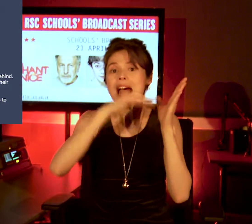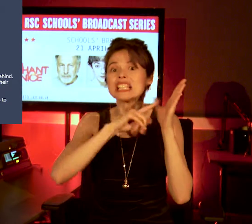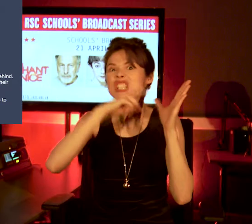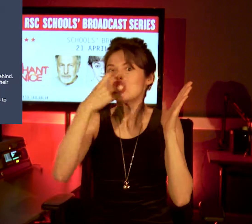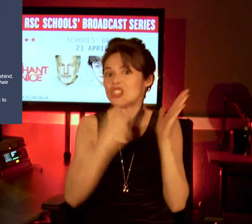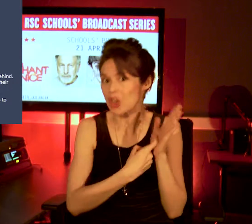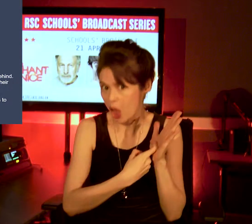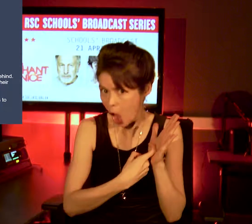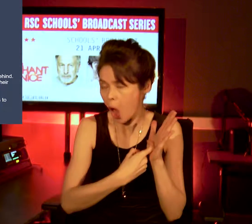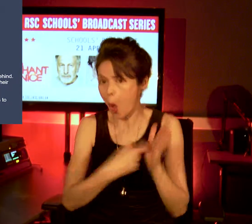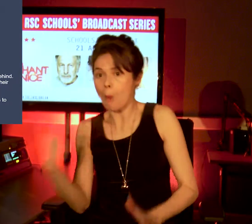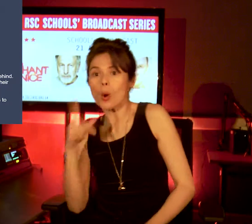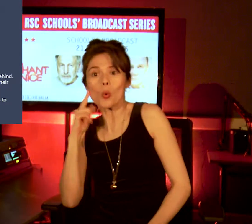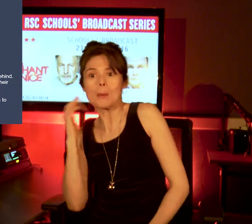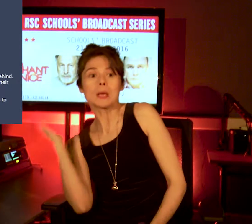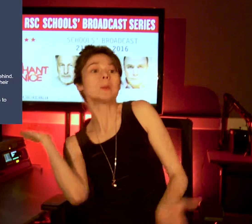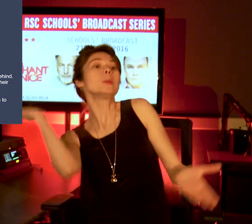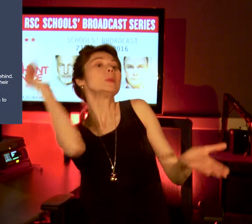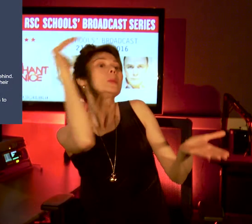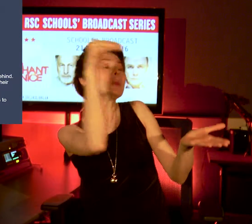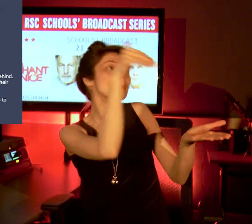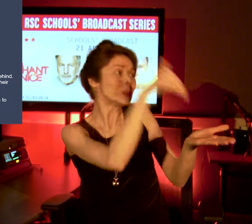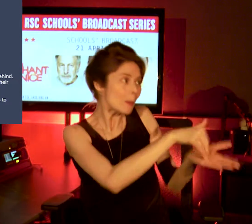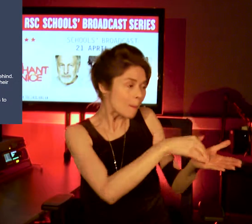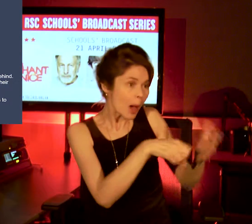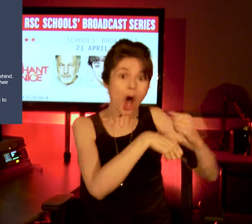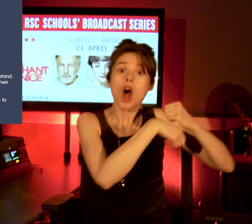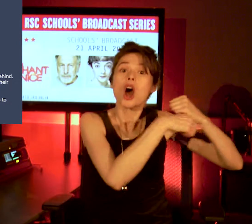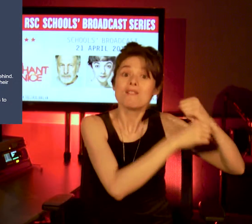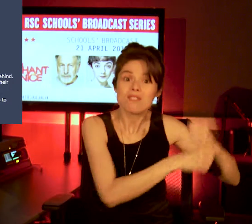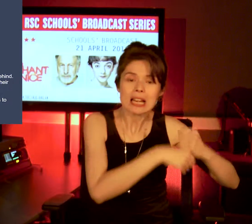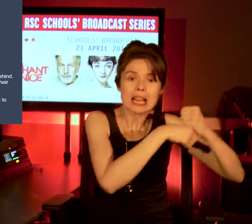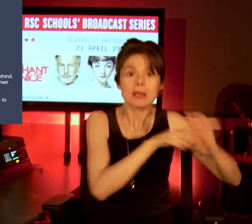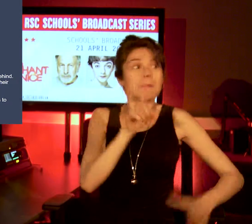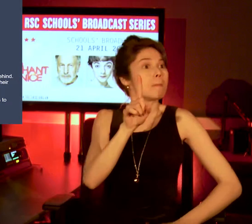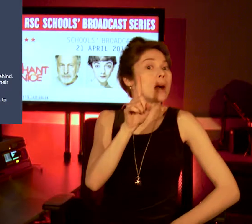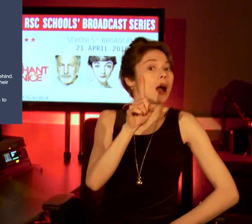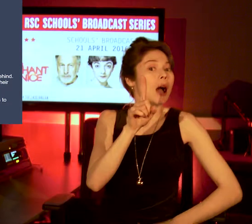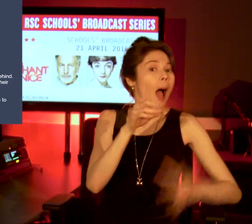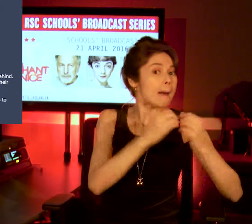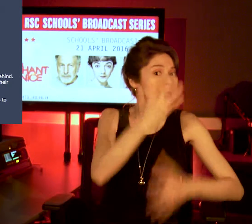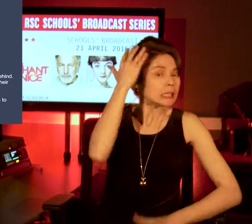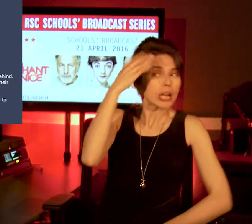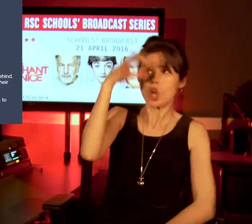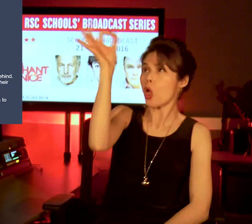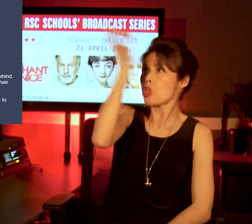male lawyer called Balthazar and goes to Venice, but